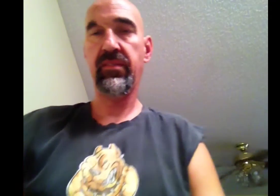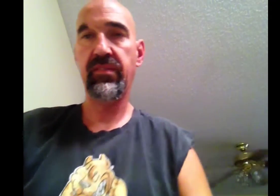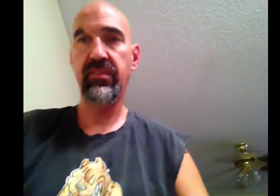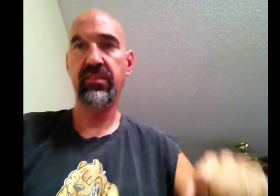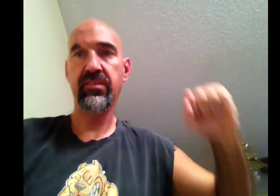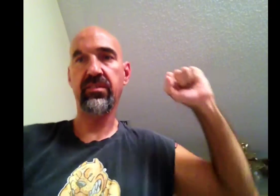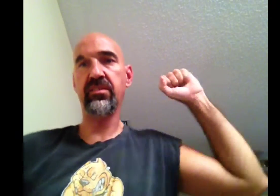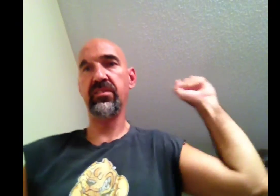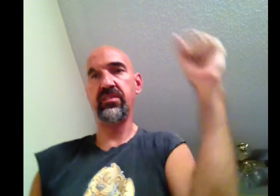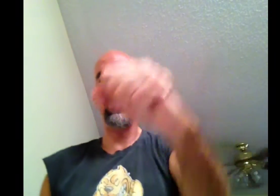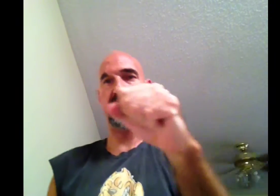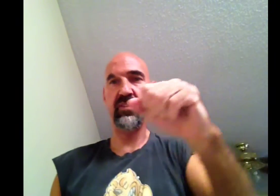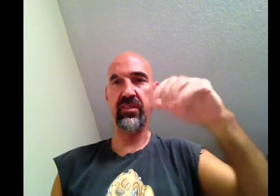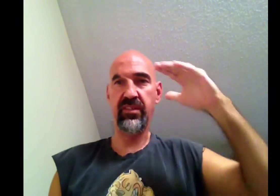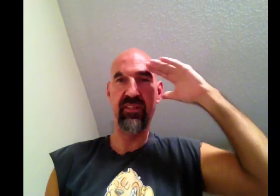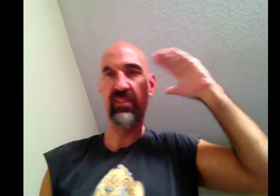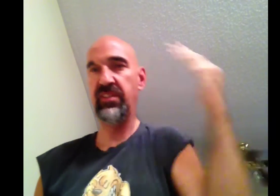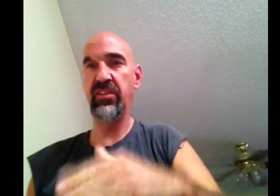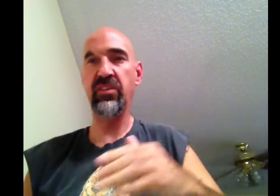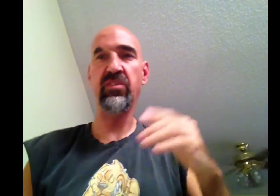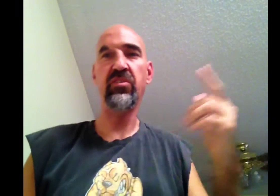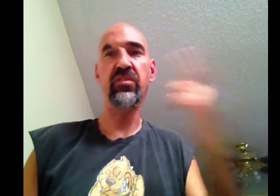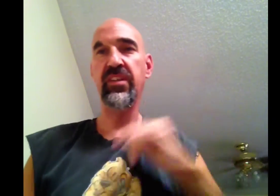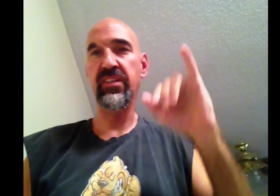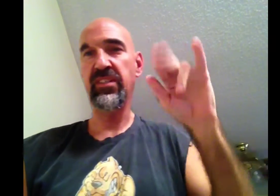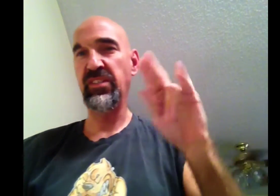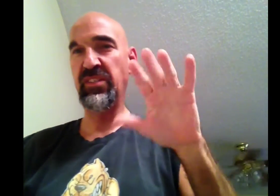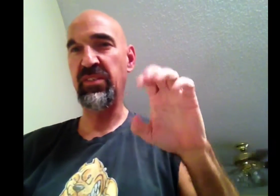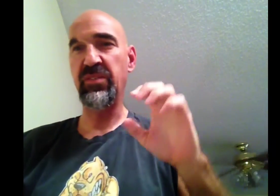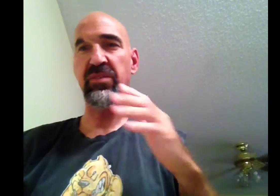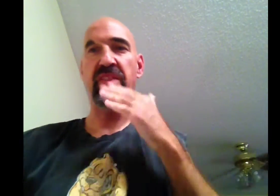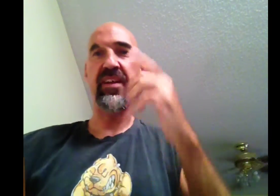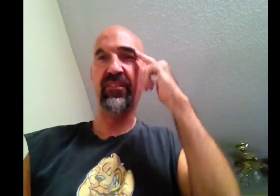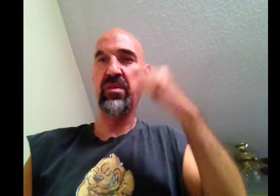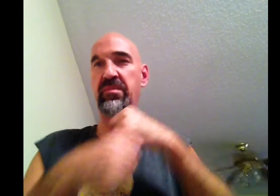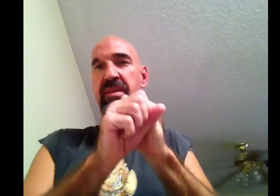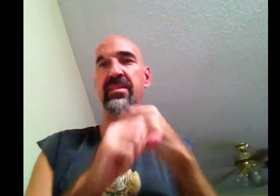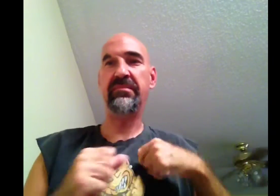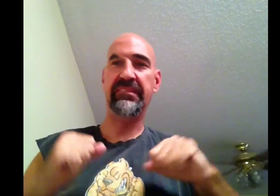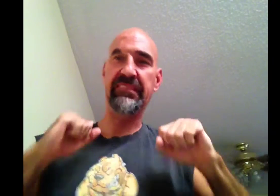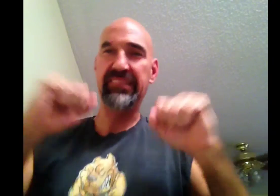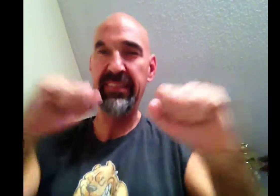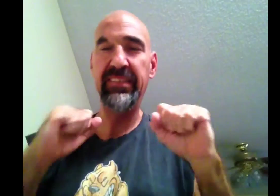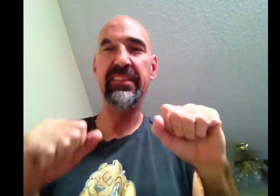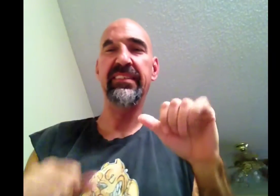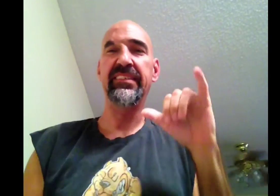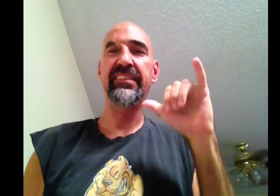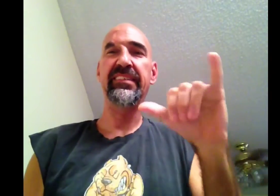walks in there looking at this chicken, I have to get it cooked fast. First thing that pops into my mind is chop it up so it cooks faster.